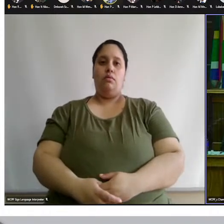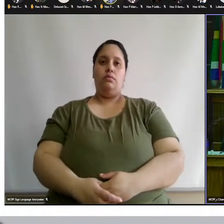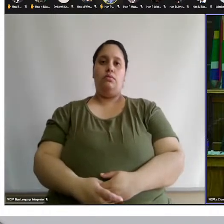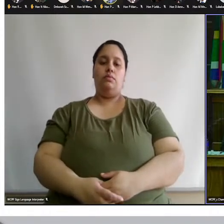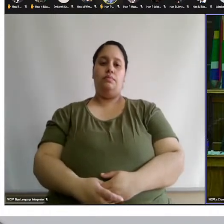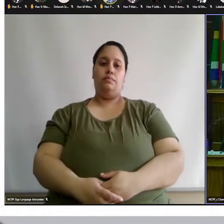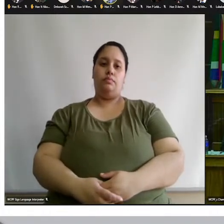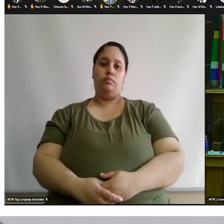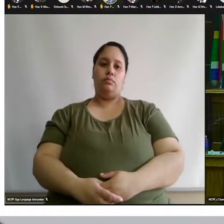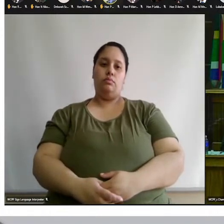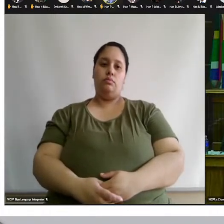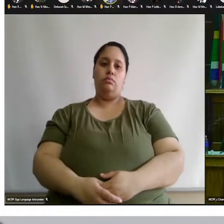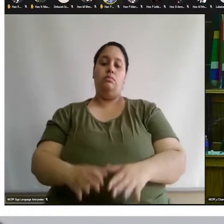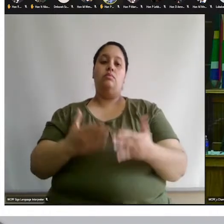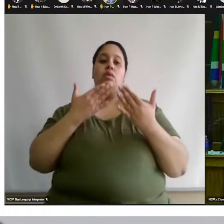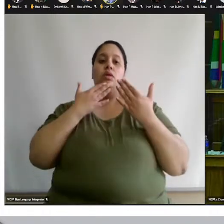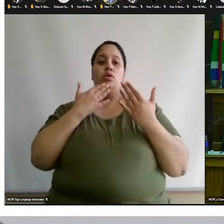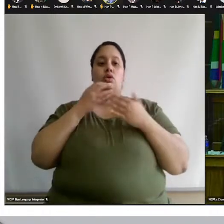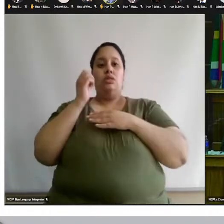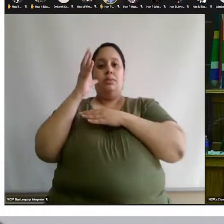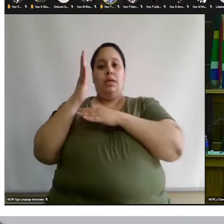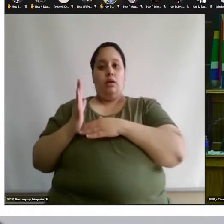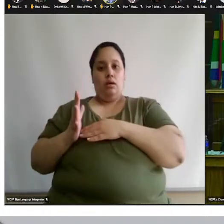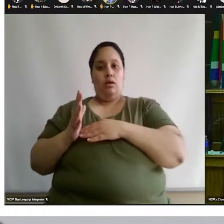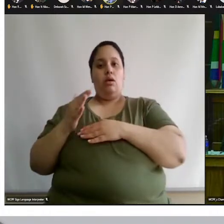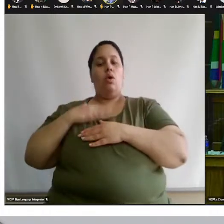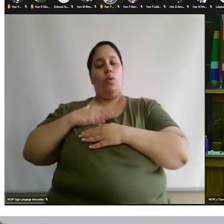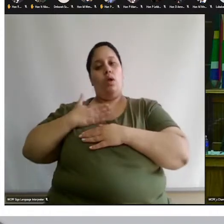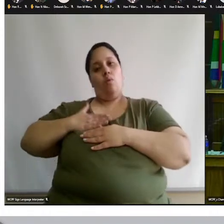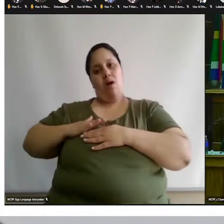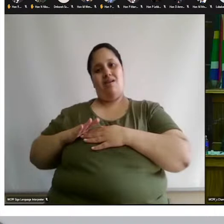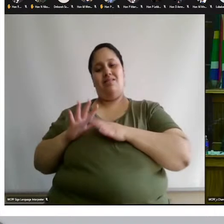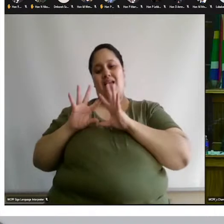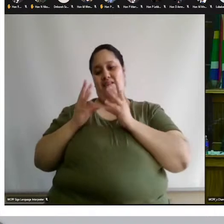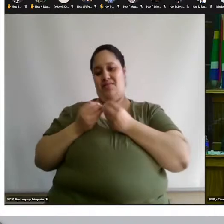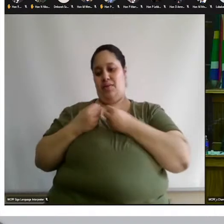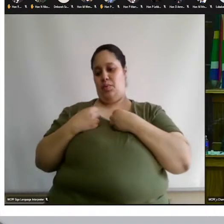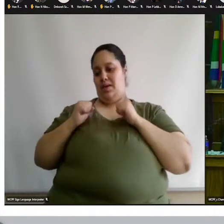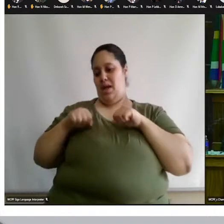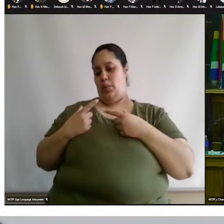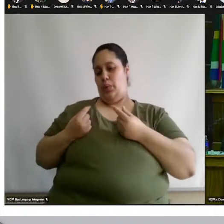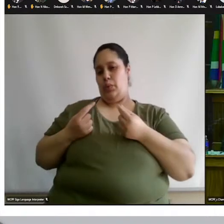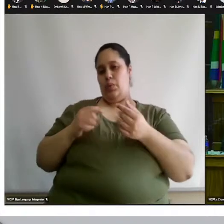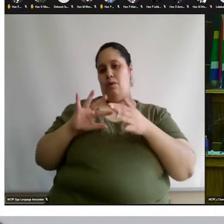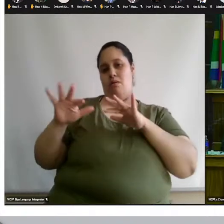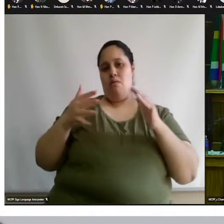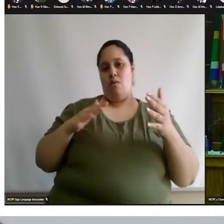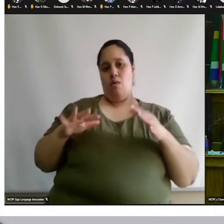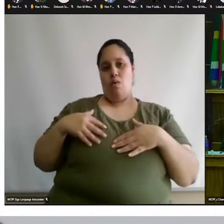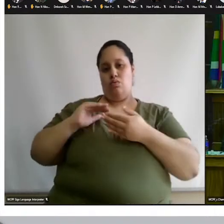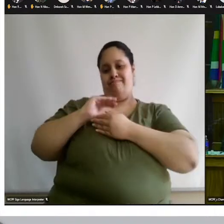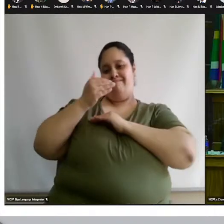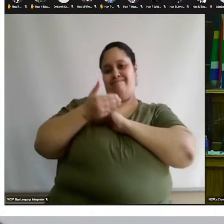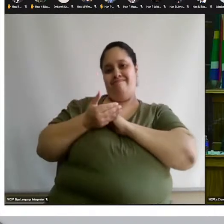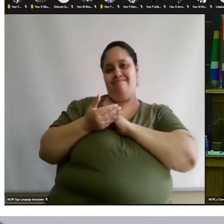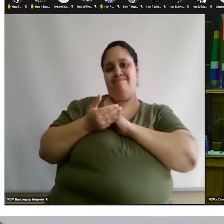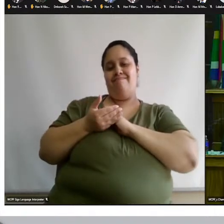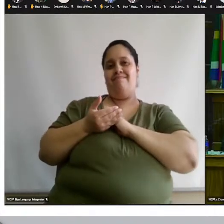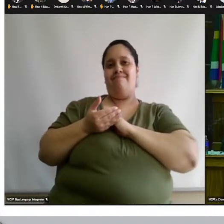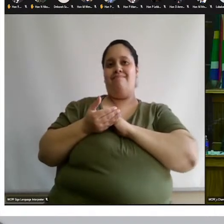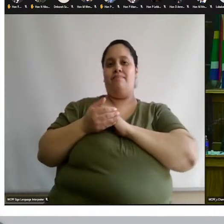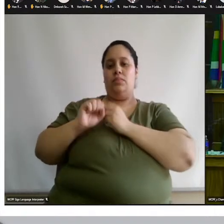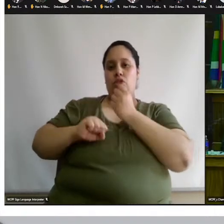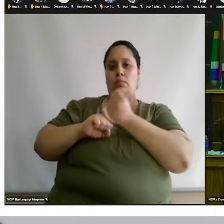Thank you, Speaker. We would obviously want to do everything that we can to preserve and